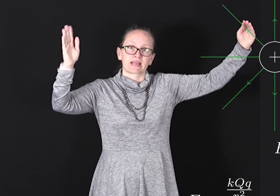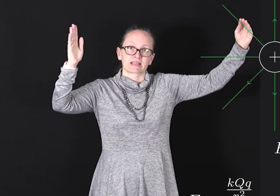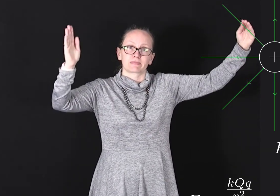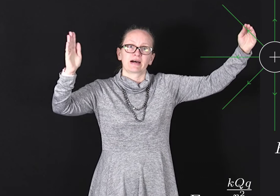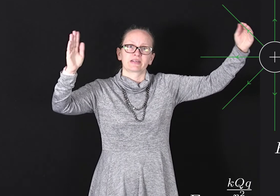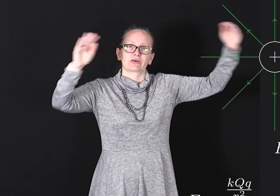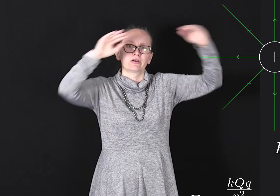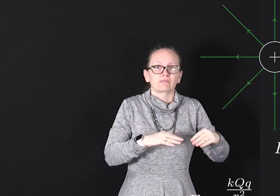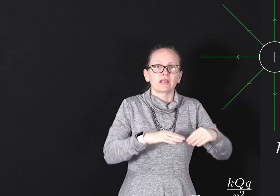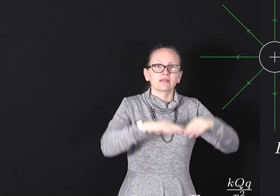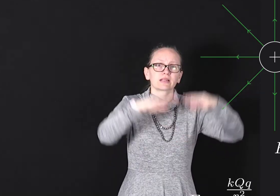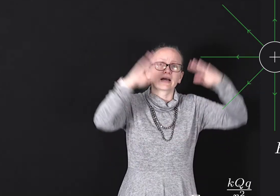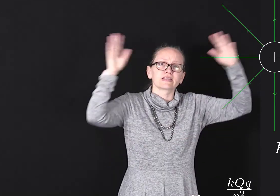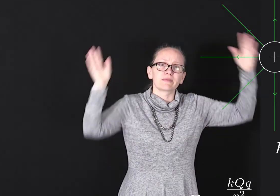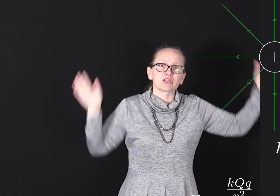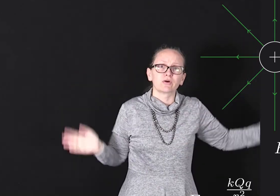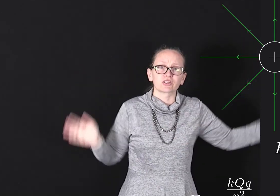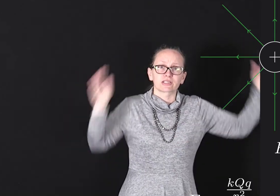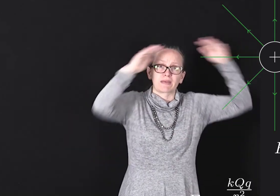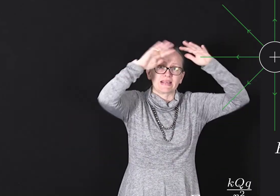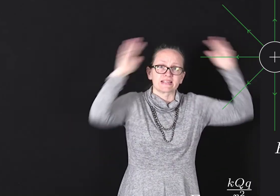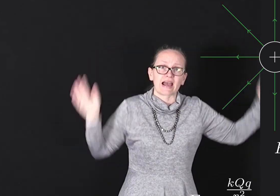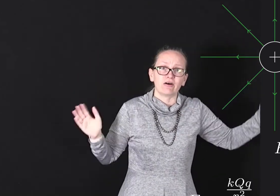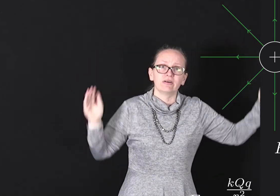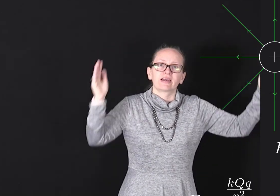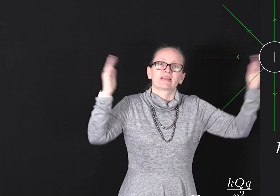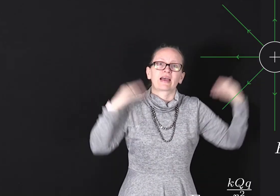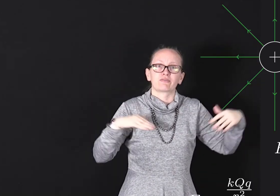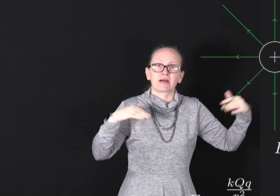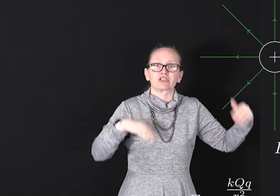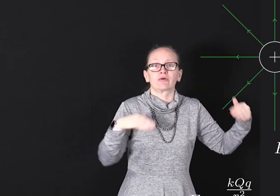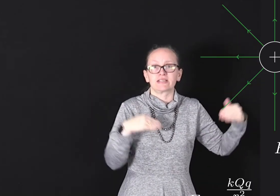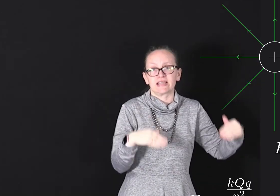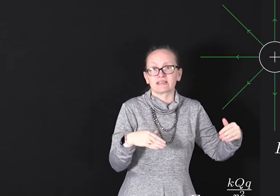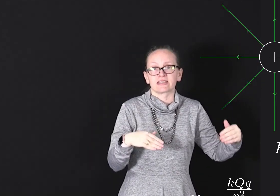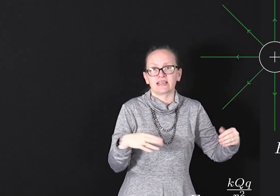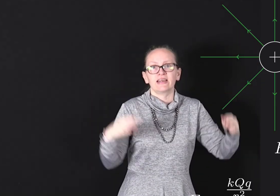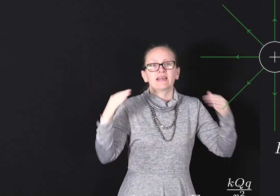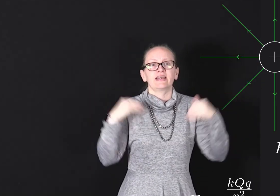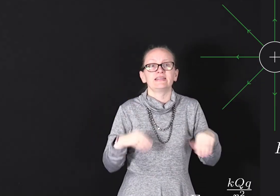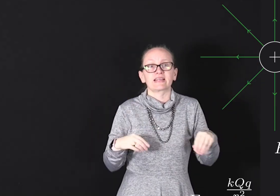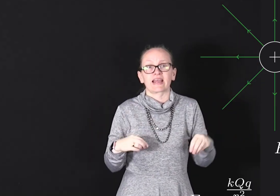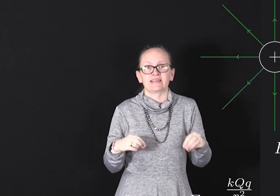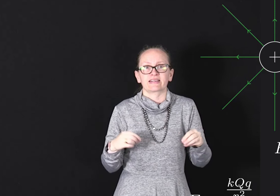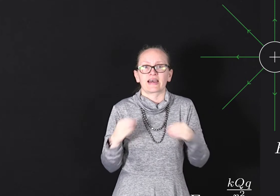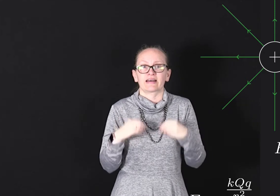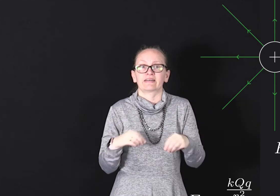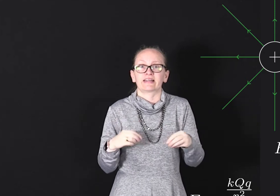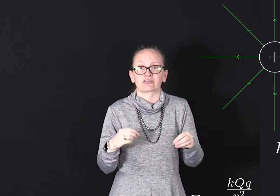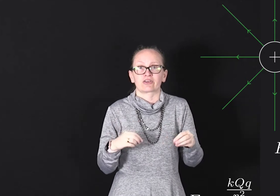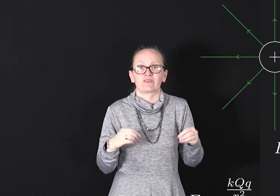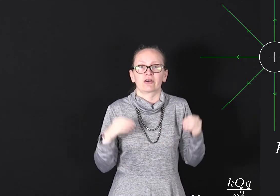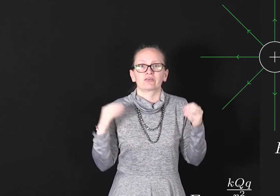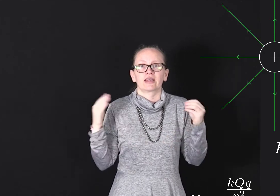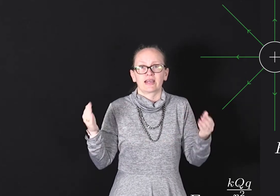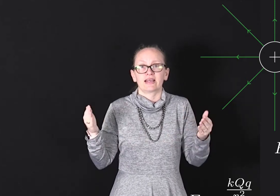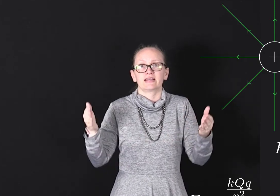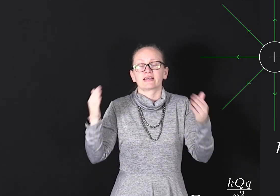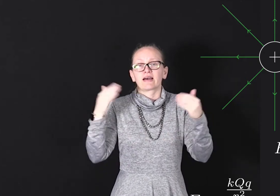test particle, the lines are much more spaced out and have a much lower density, indicating that our electric field is a